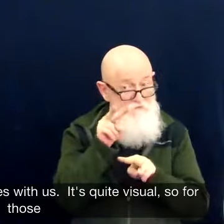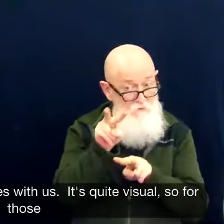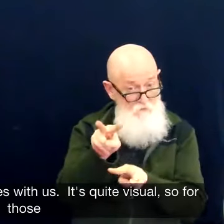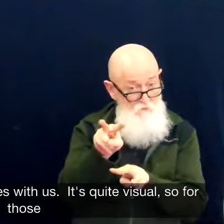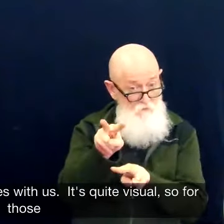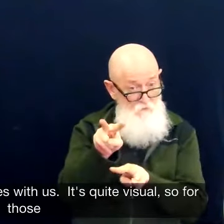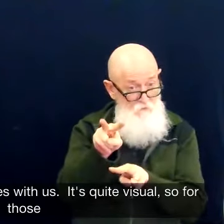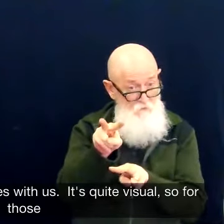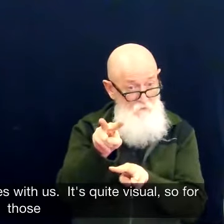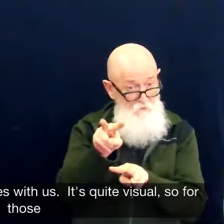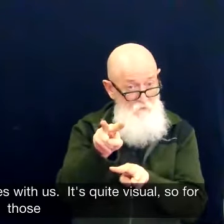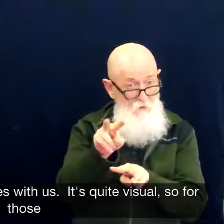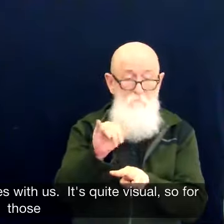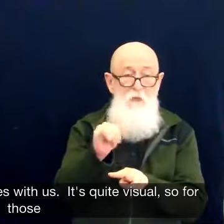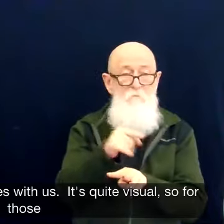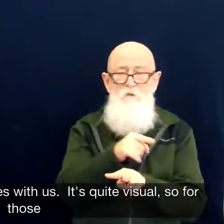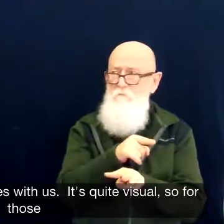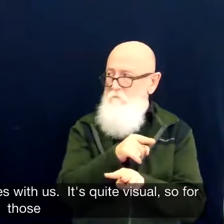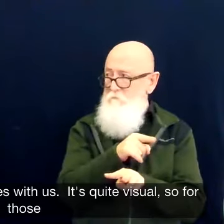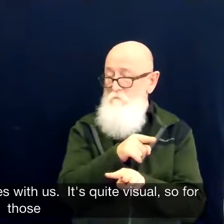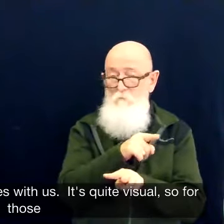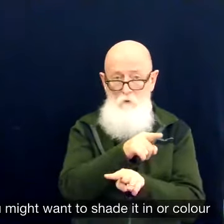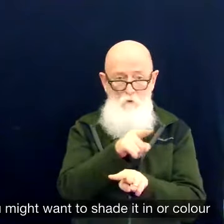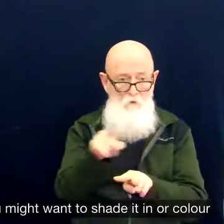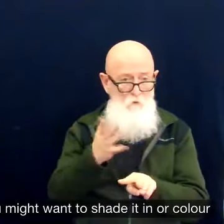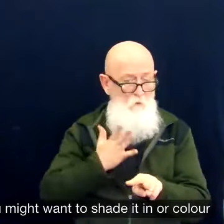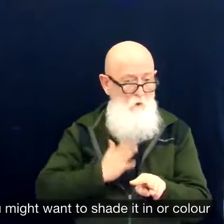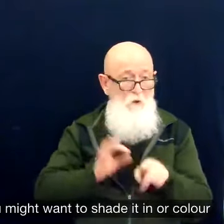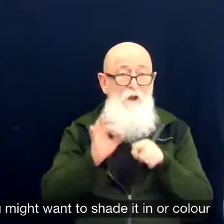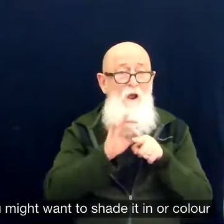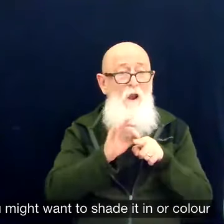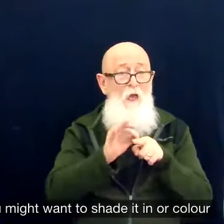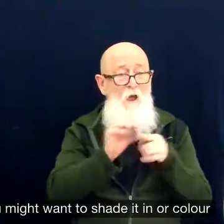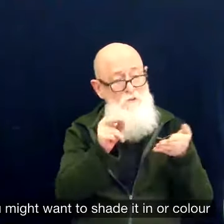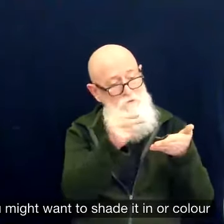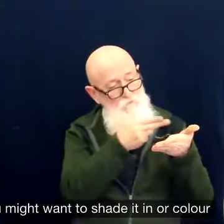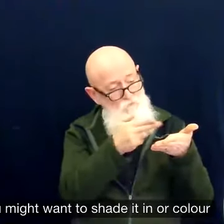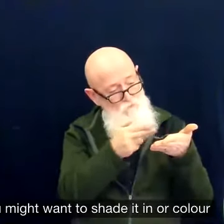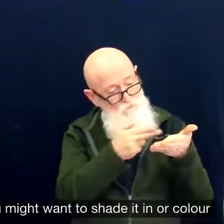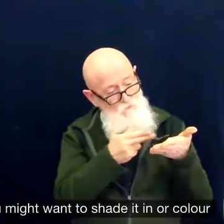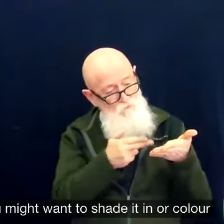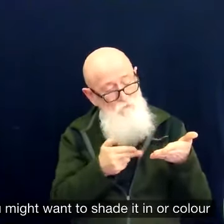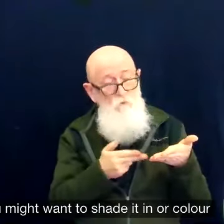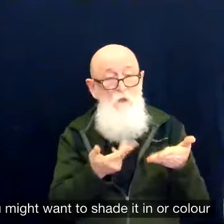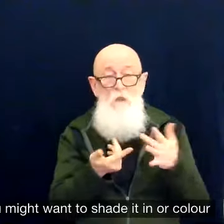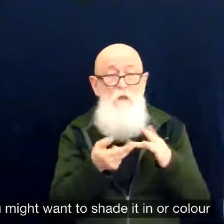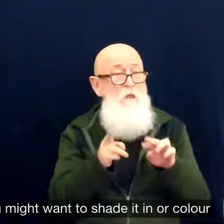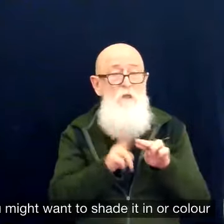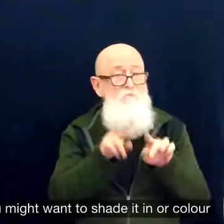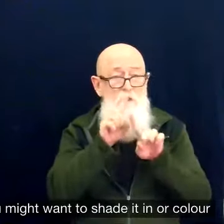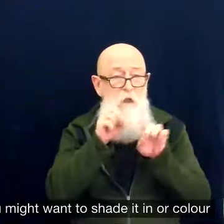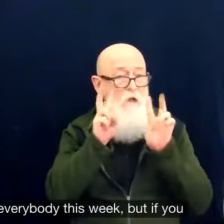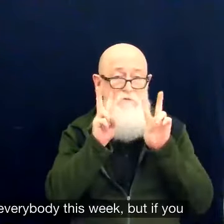to shade it in or colour it. I emailed it out to everybody this week. But if you can't see